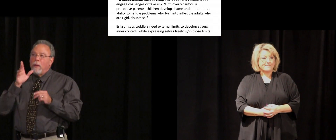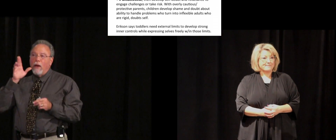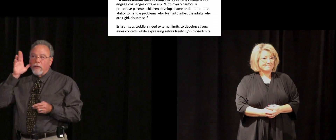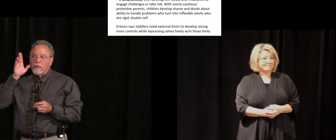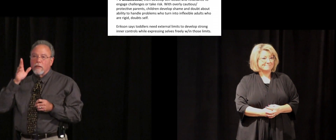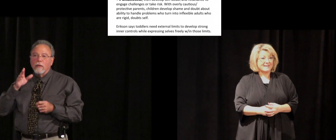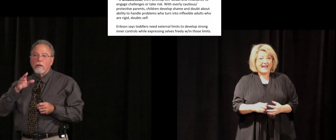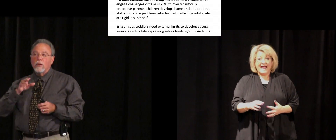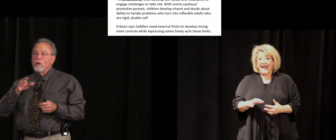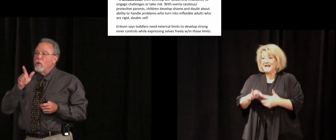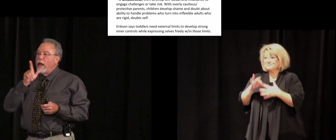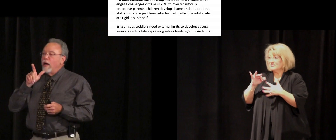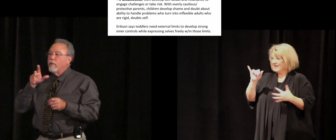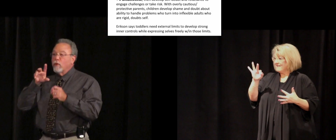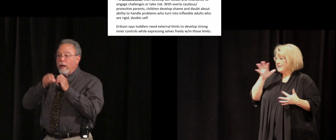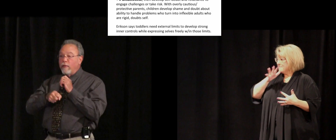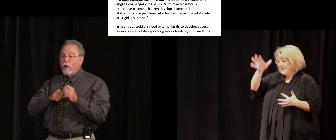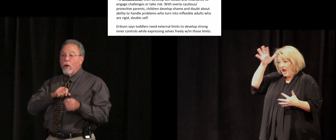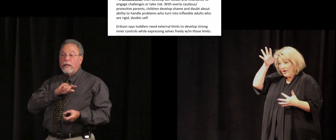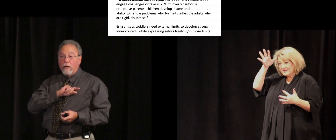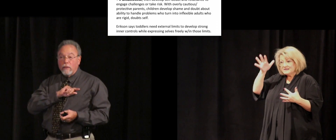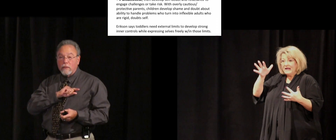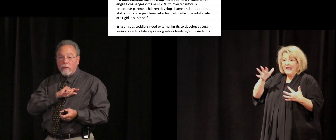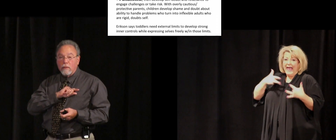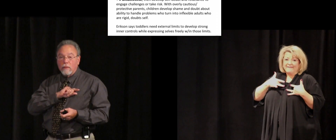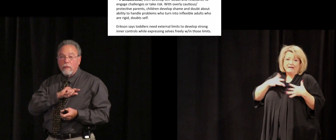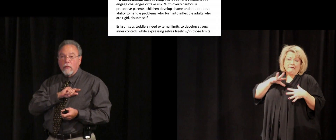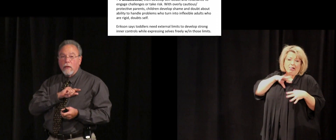Mastery requires the freedom to play.